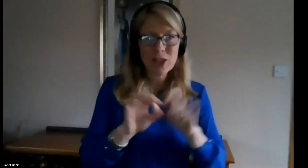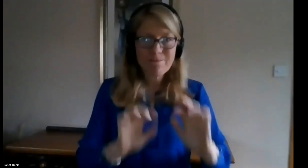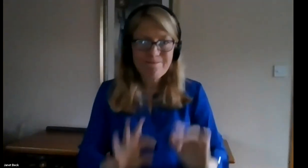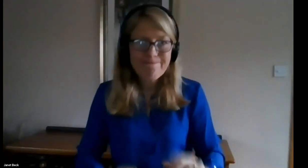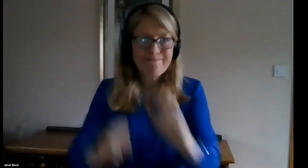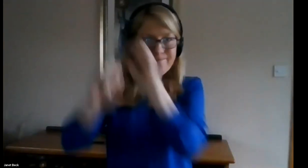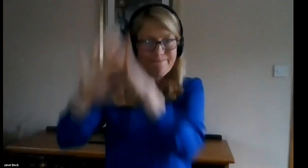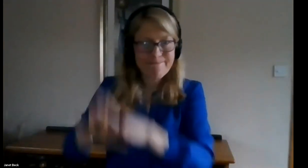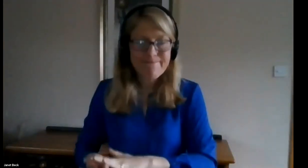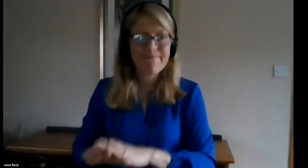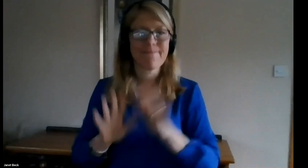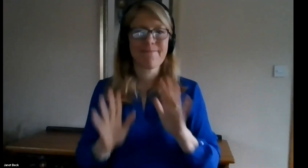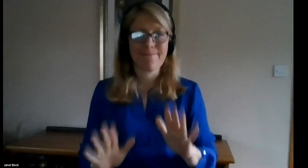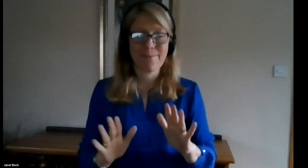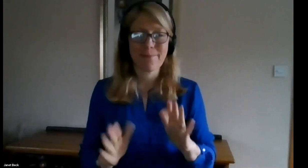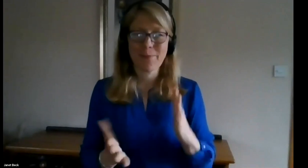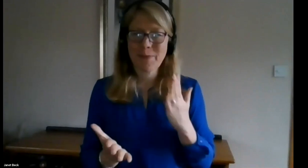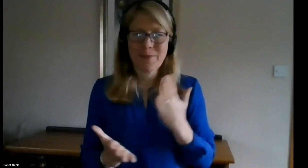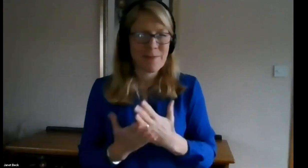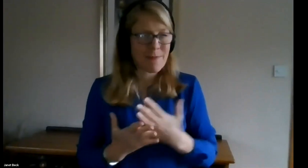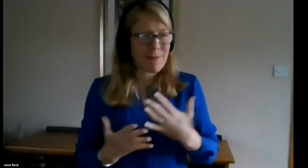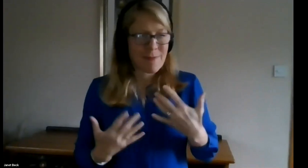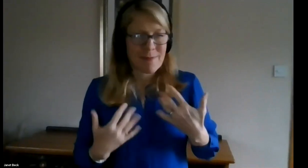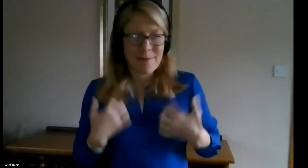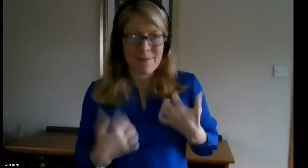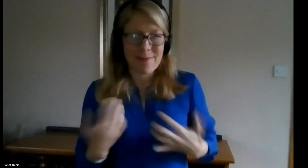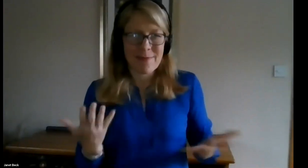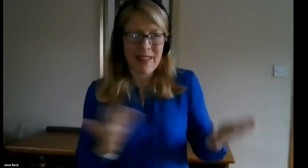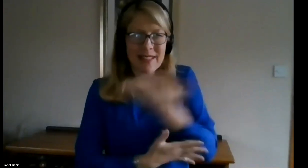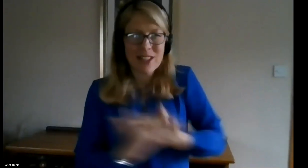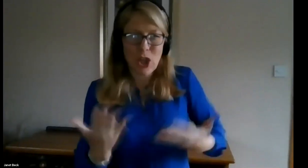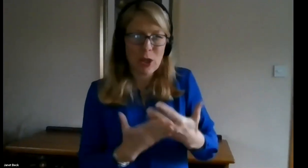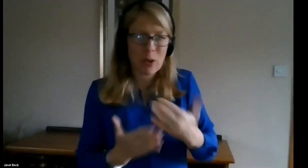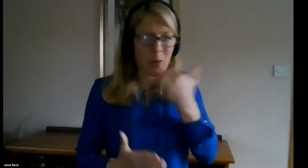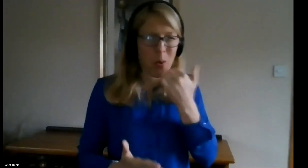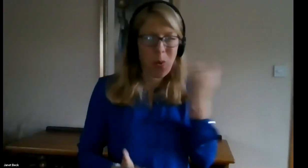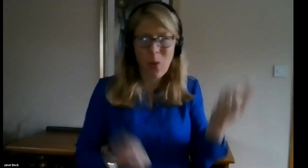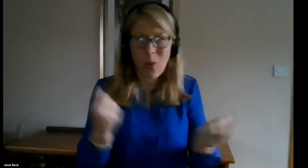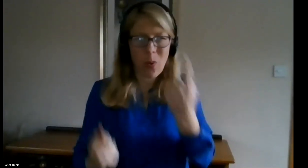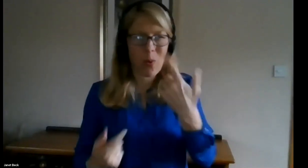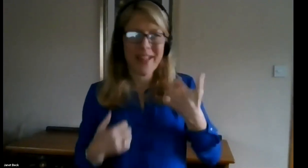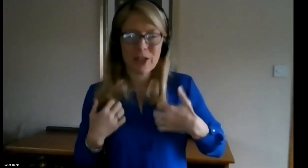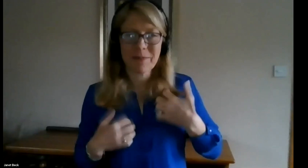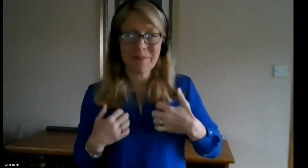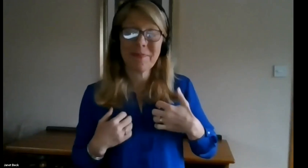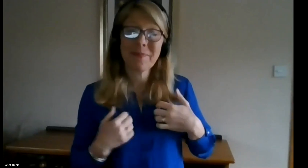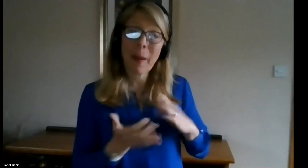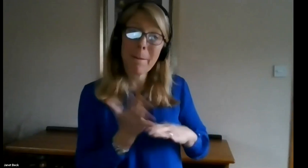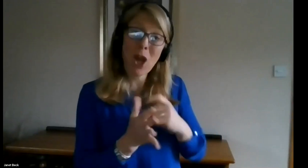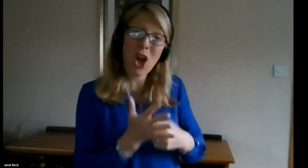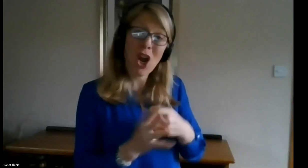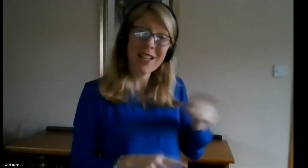ideas. It's a really rich discussion. I agree with what Mark has said. I actually think that there are huge